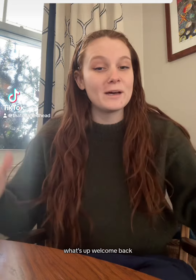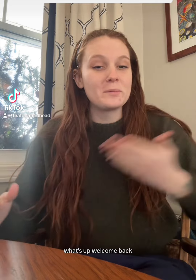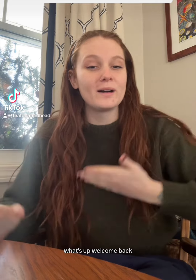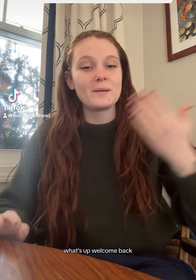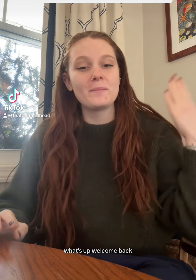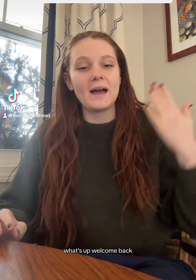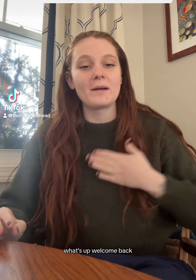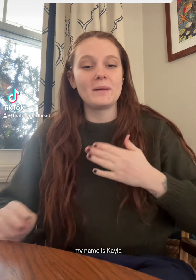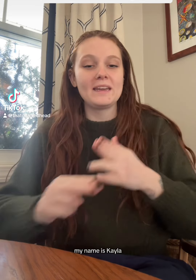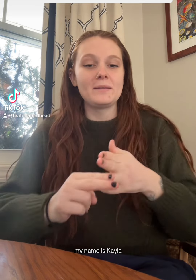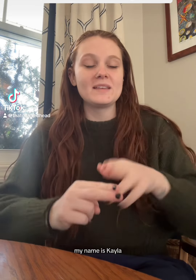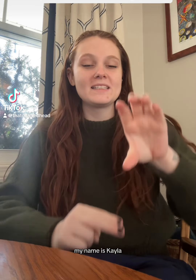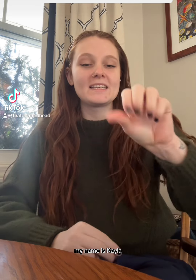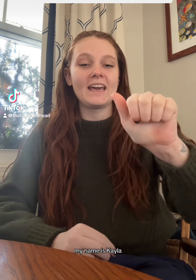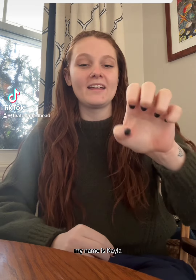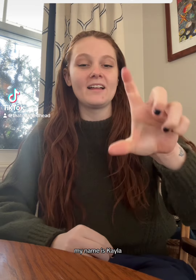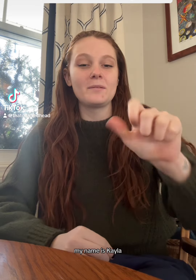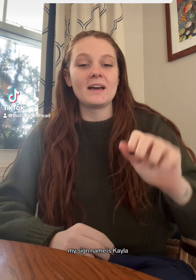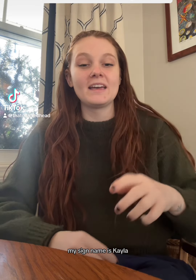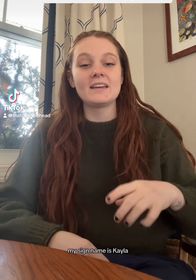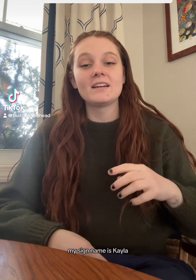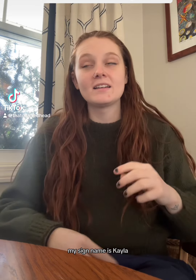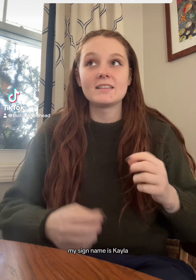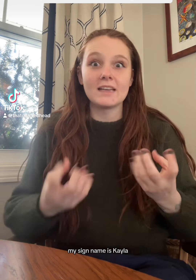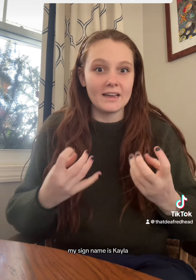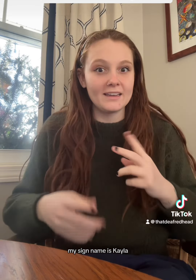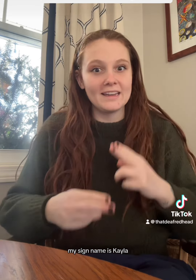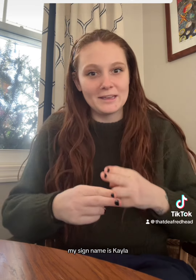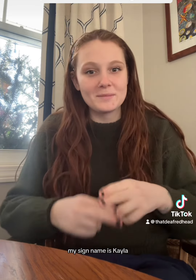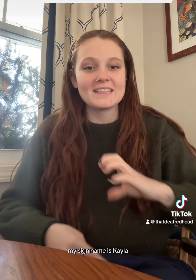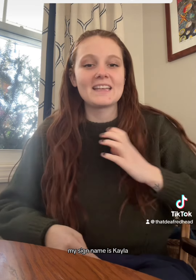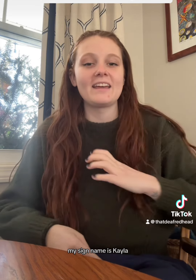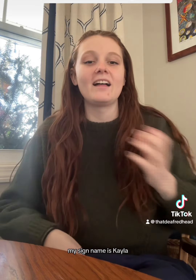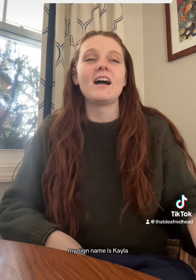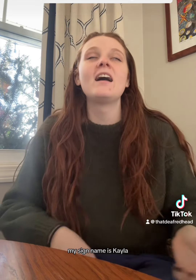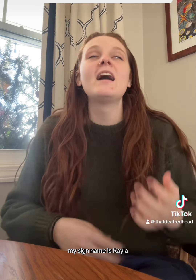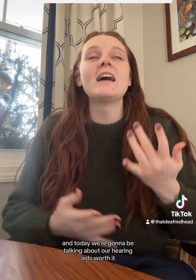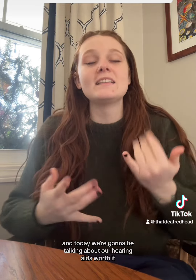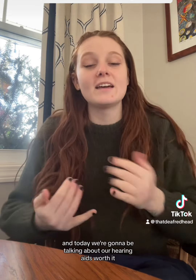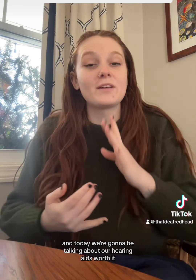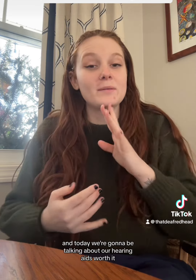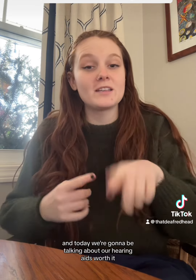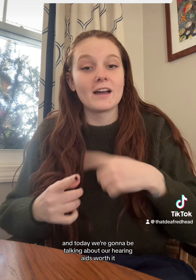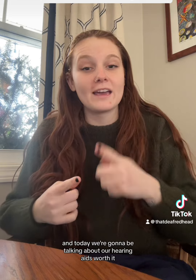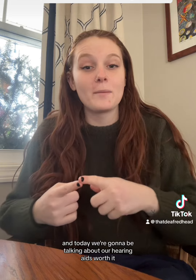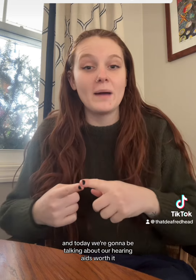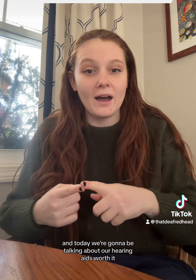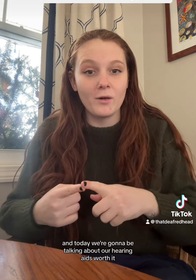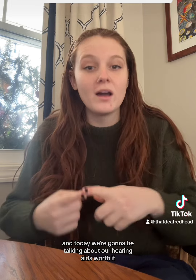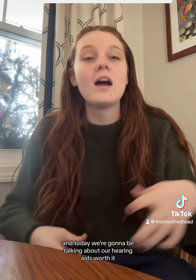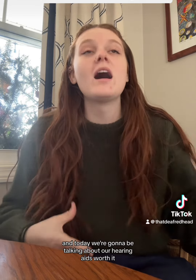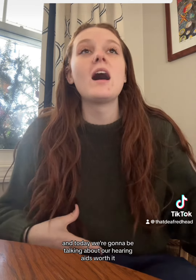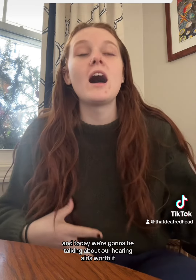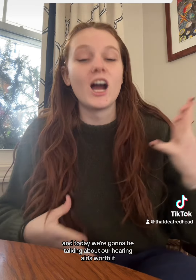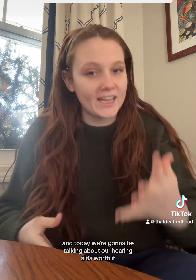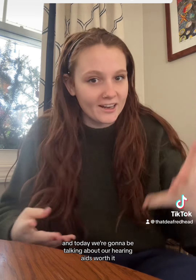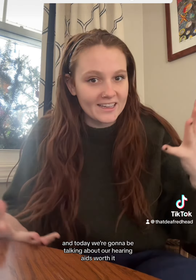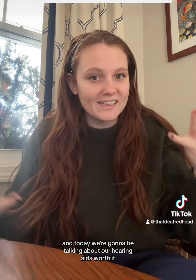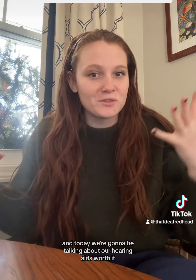up? Welcome back. My name is Caela. My sign name is Caela, and today we're going to be talking about, are hearing aids worth